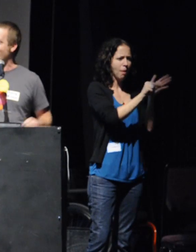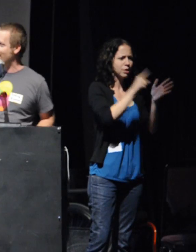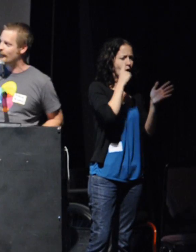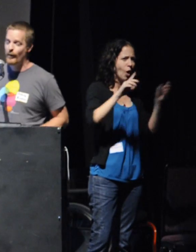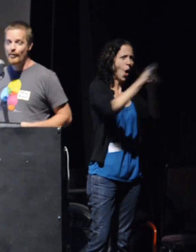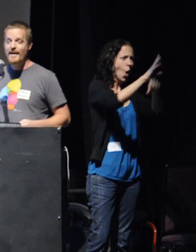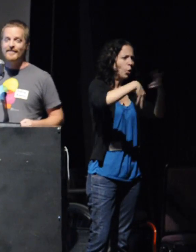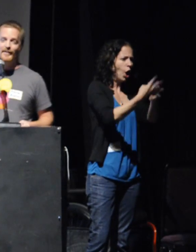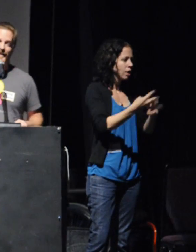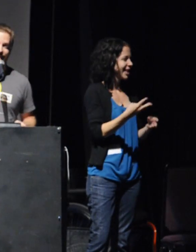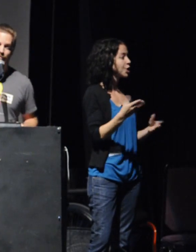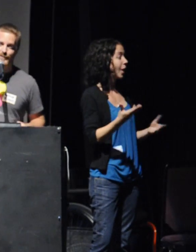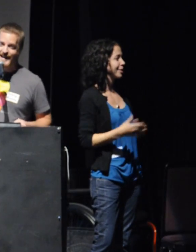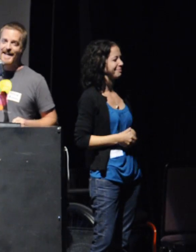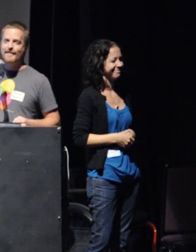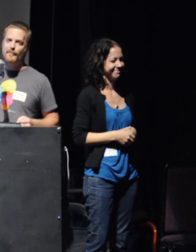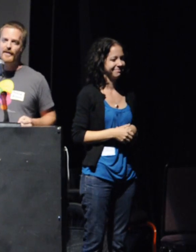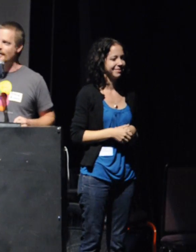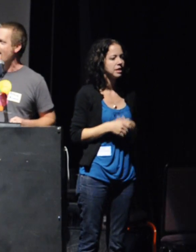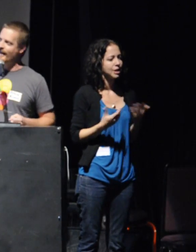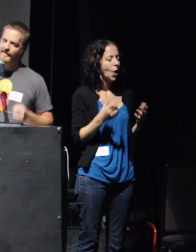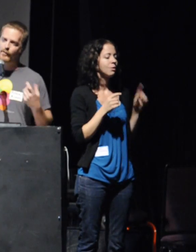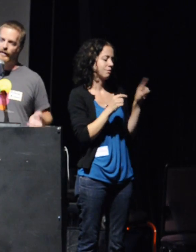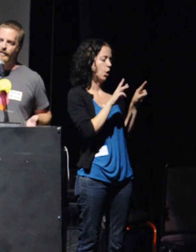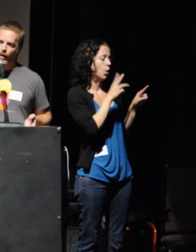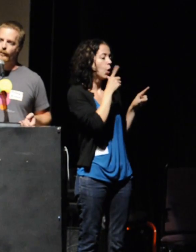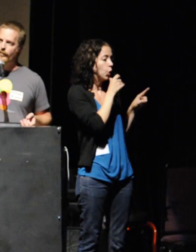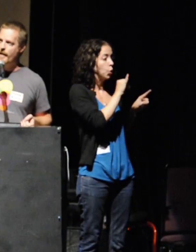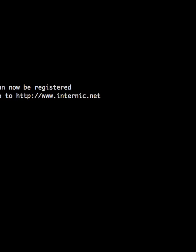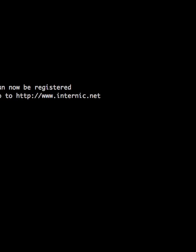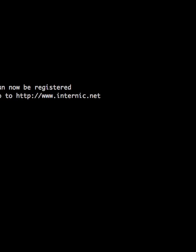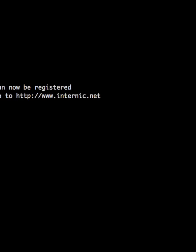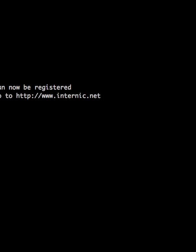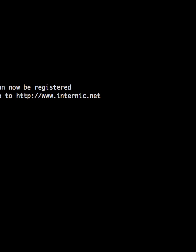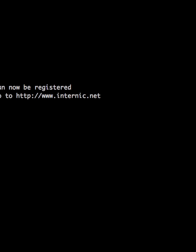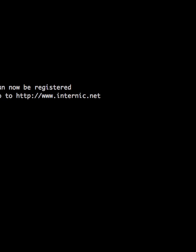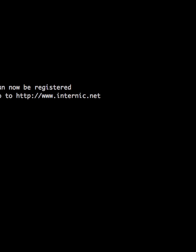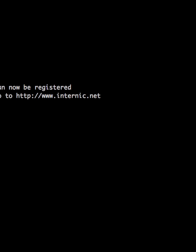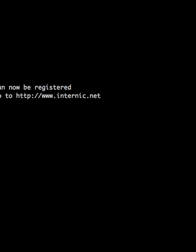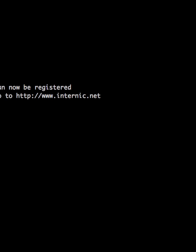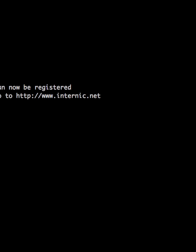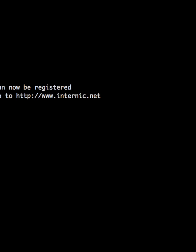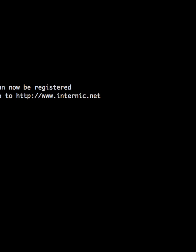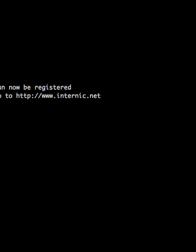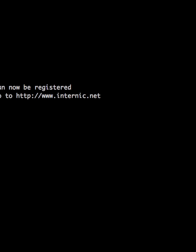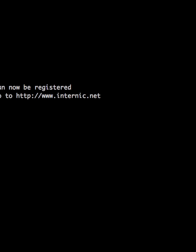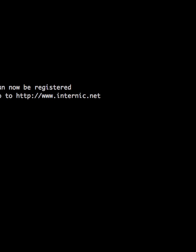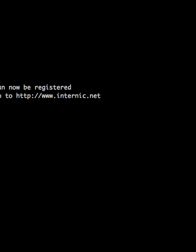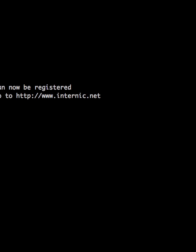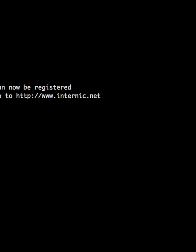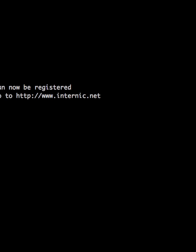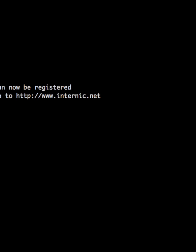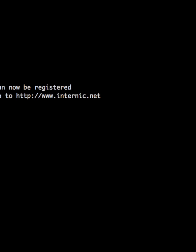welcome. Thank you. So who is the thing that lets you get that information and see who actually owns a domain. This is what that might look like. All right, I can tell you that